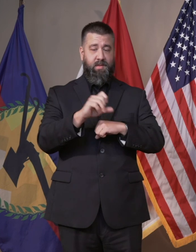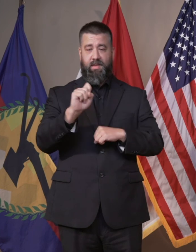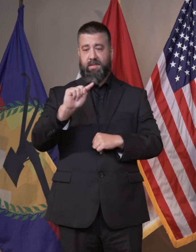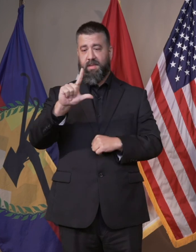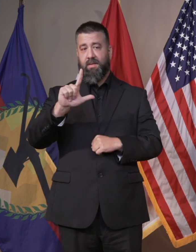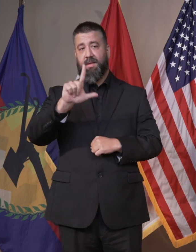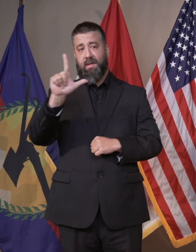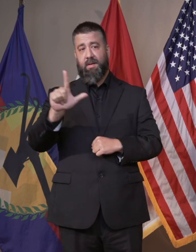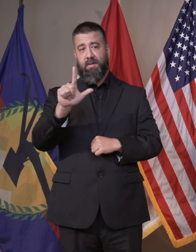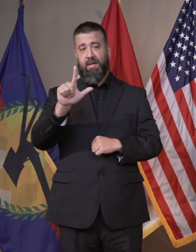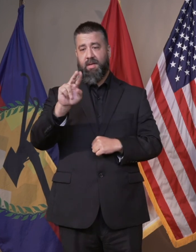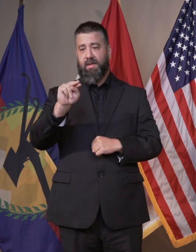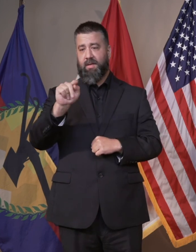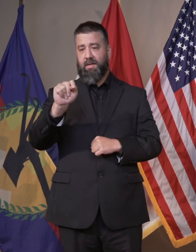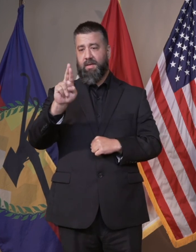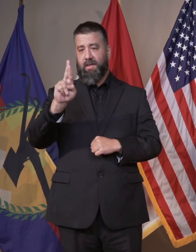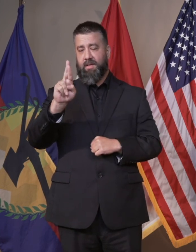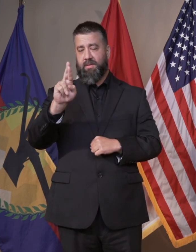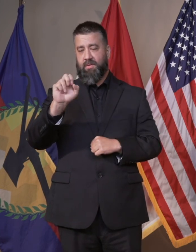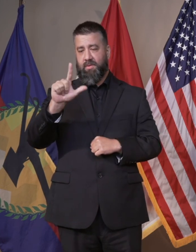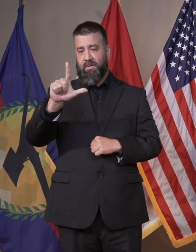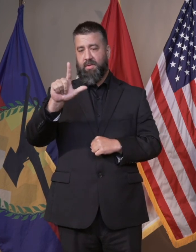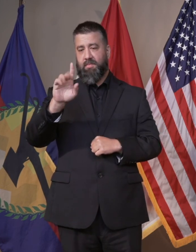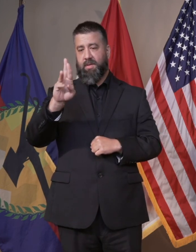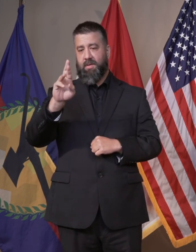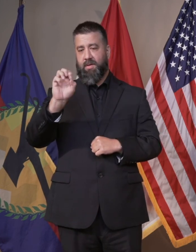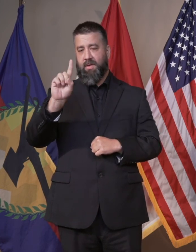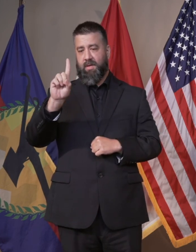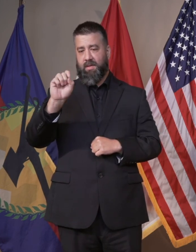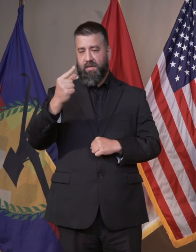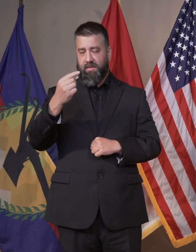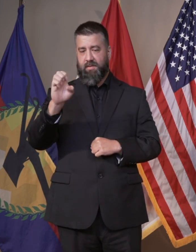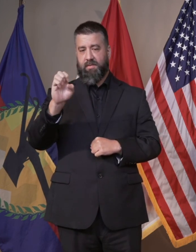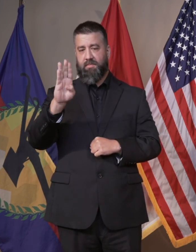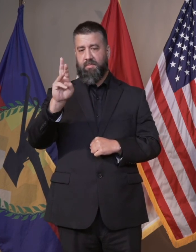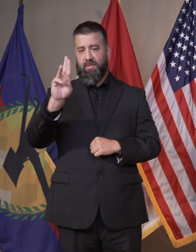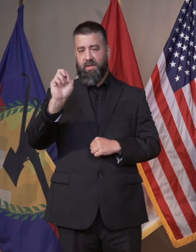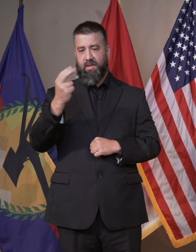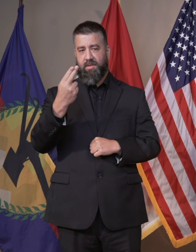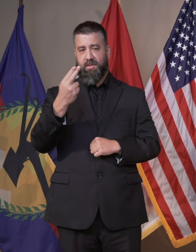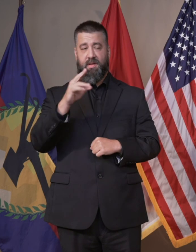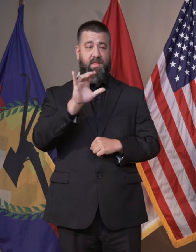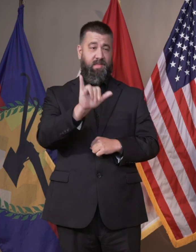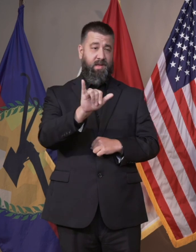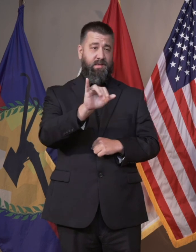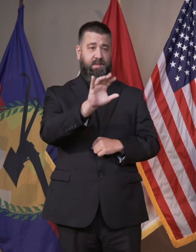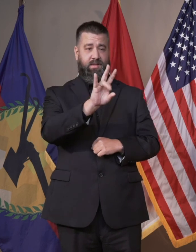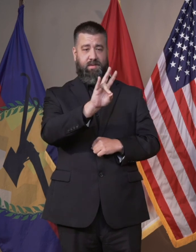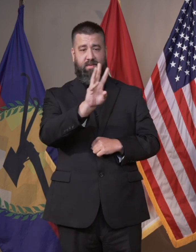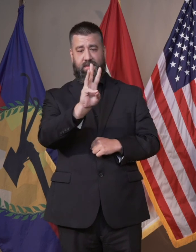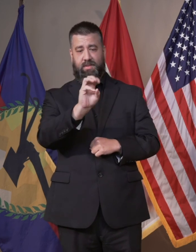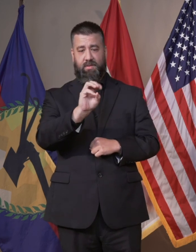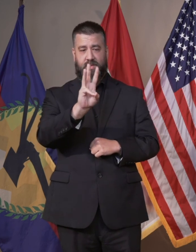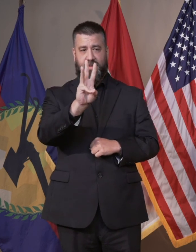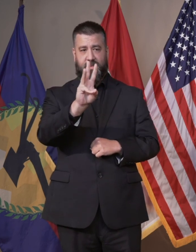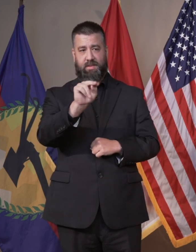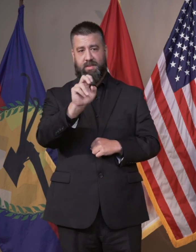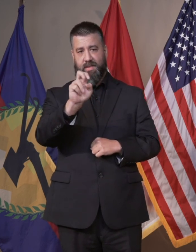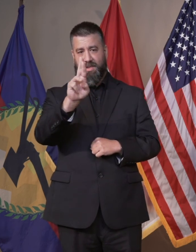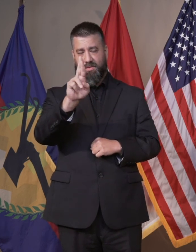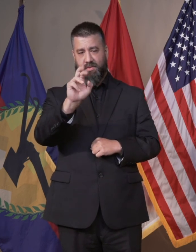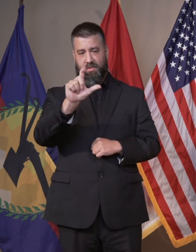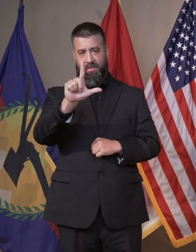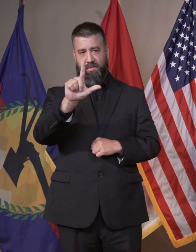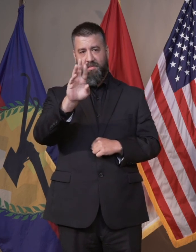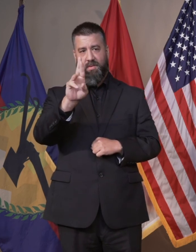Library's Natural Bridge branch, and that is at 7606 Natural Bridge Road. And on Thursday from 8